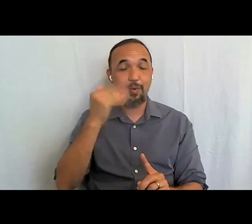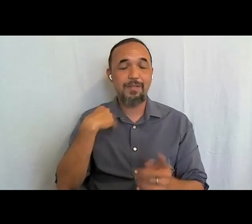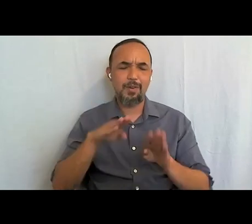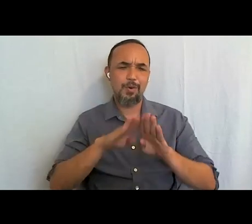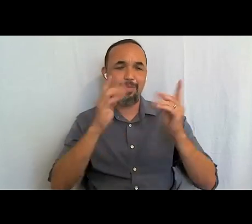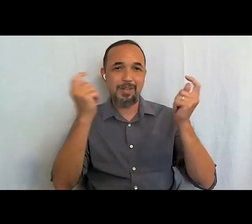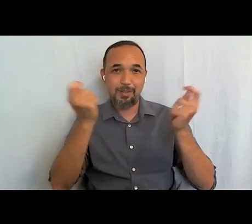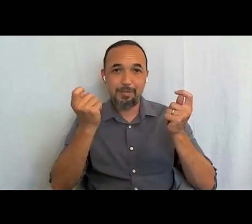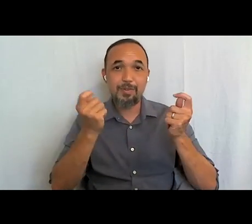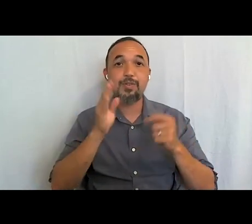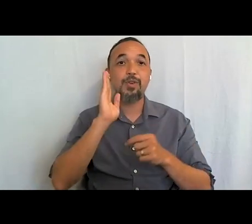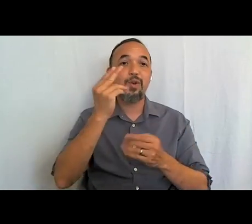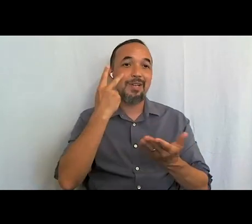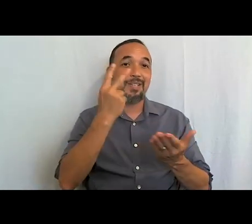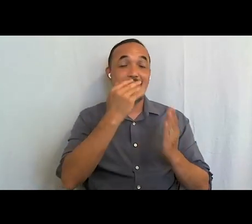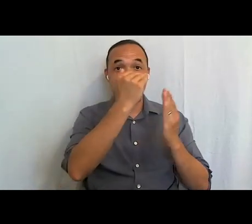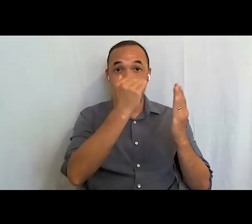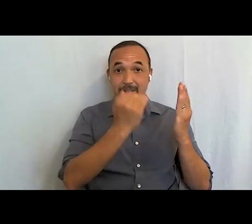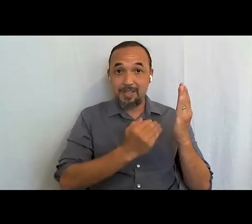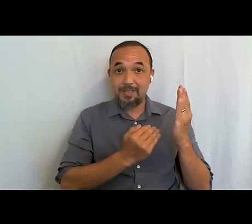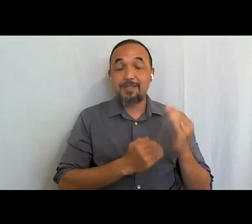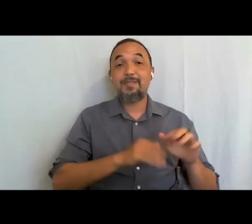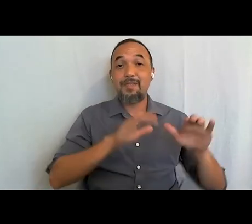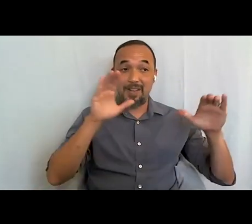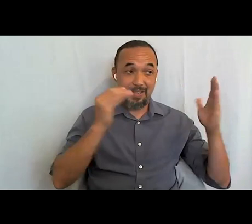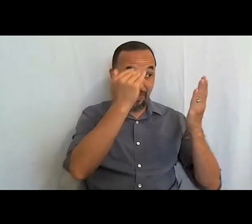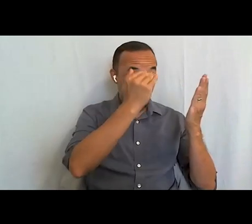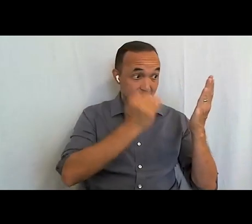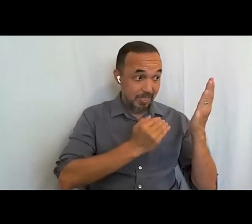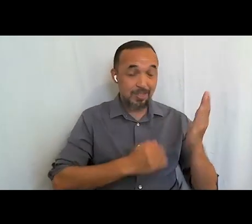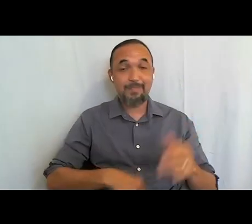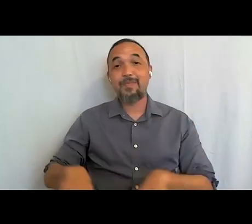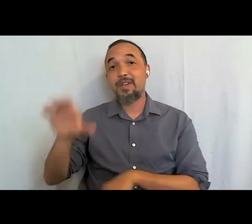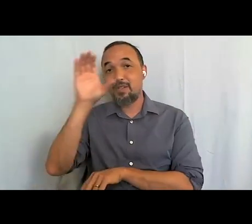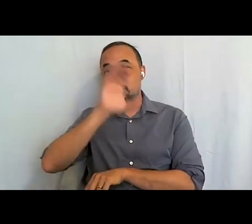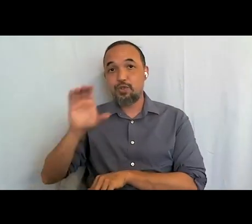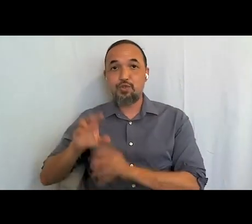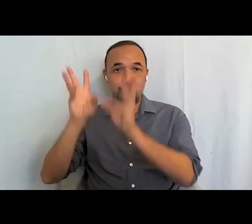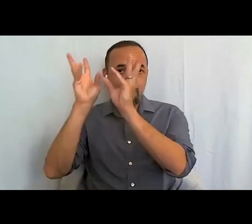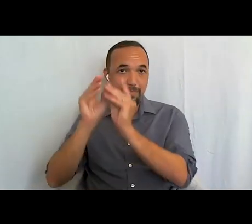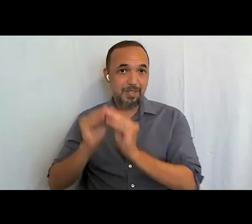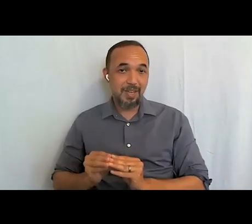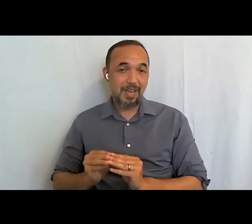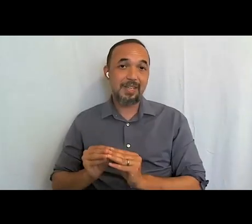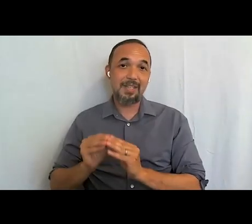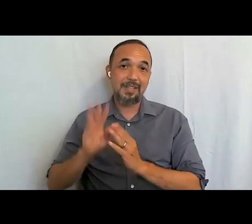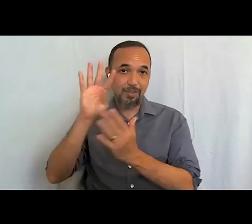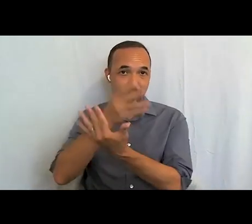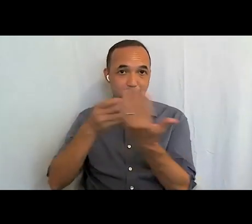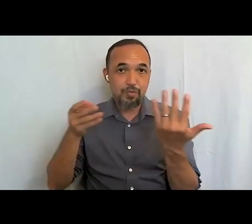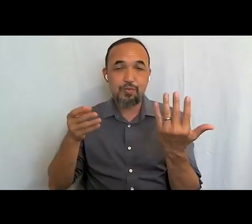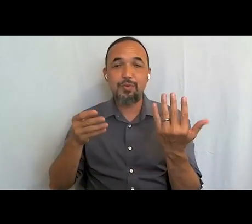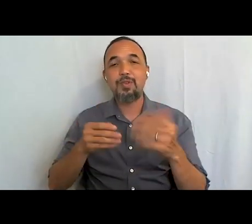will be a list of activities. There will be a list of Zooms. We have some esteemed panelists who will be speaking. We have some great interactive